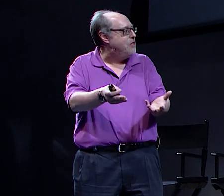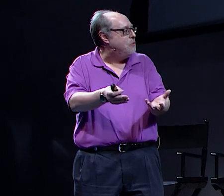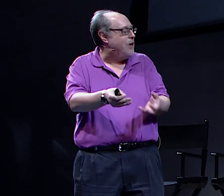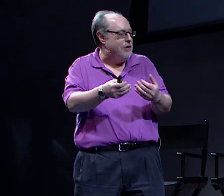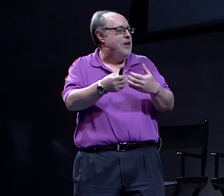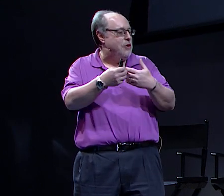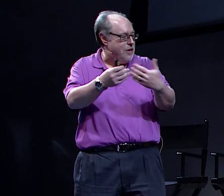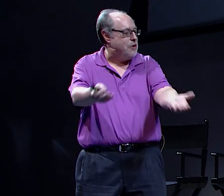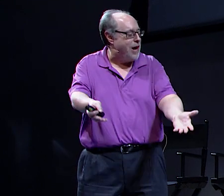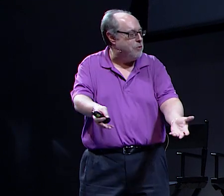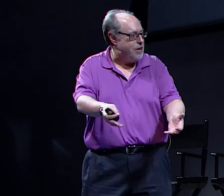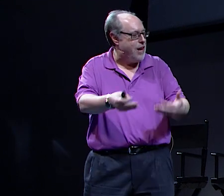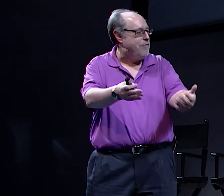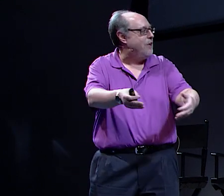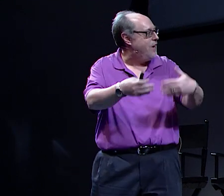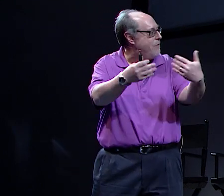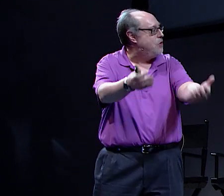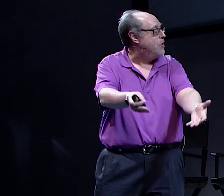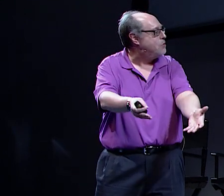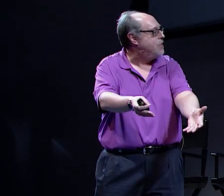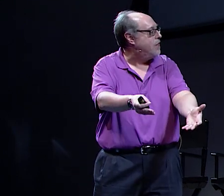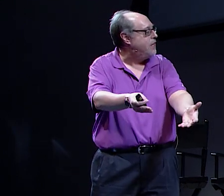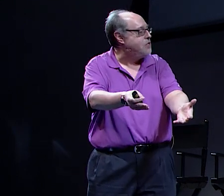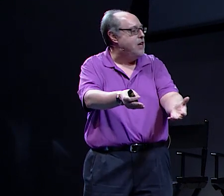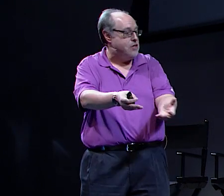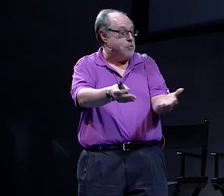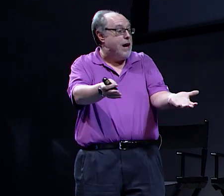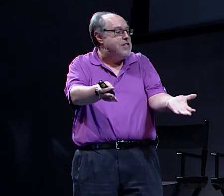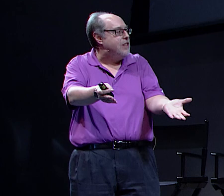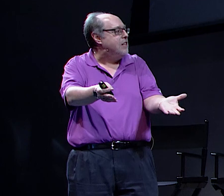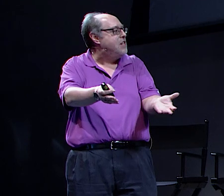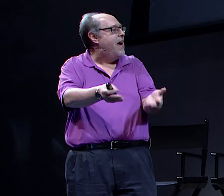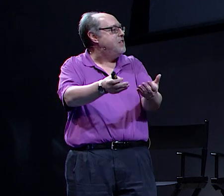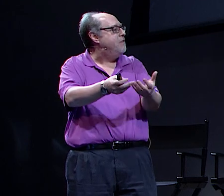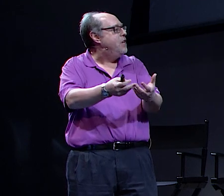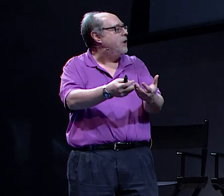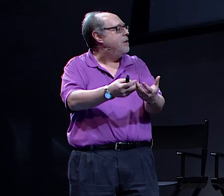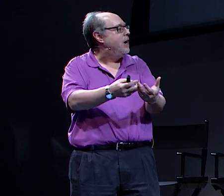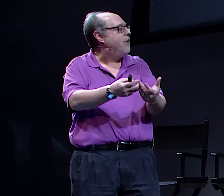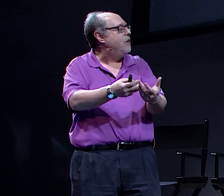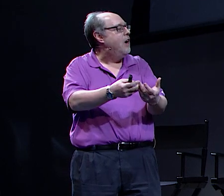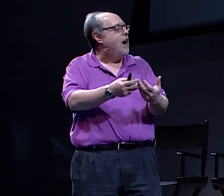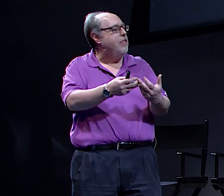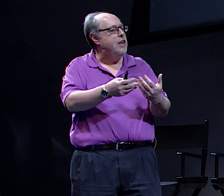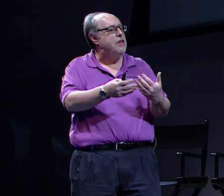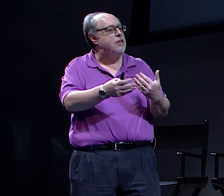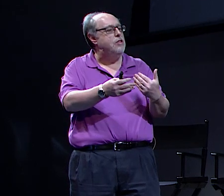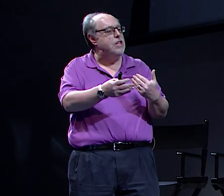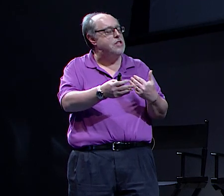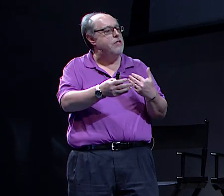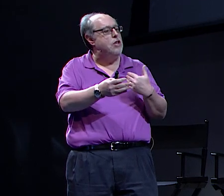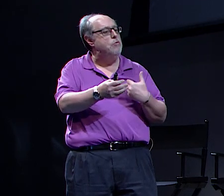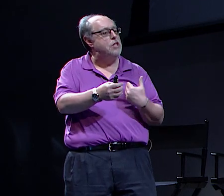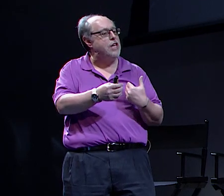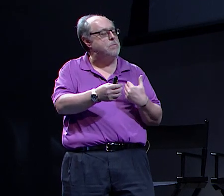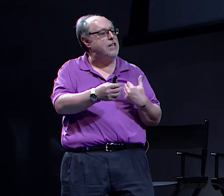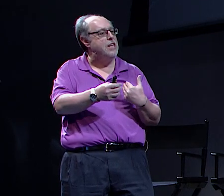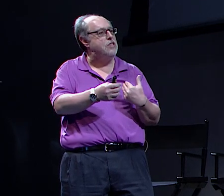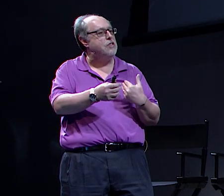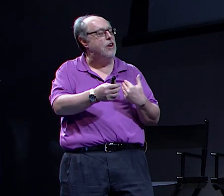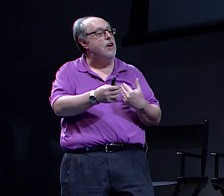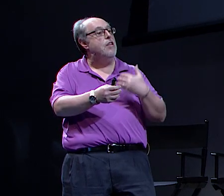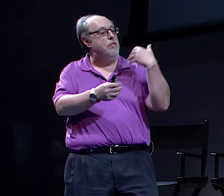fully sentient, well, you can interact with it and have fun and have it do interesting things, surprising things, as a video game character. I think to the extent the